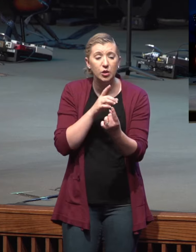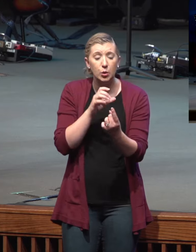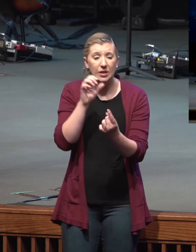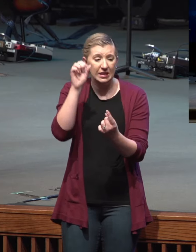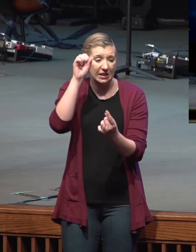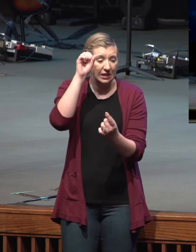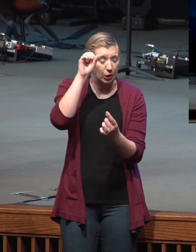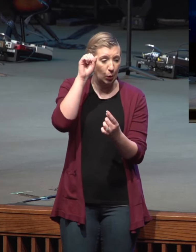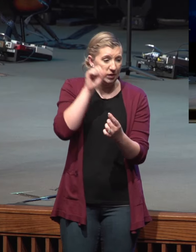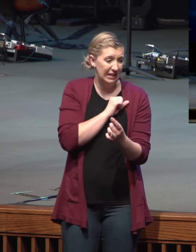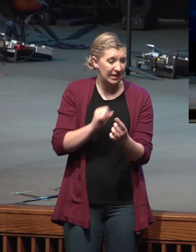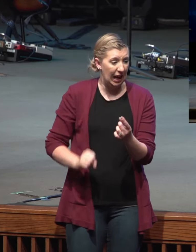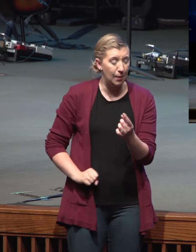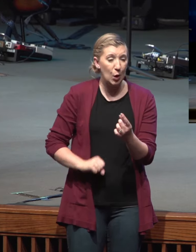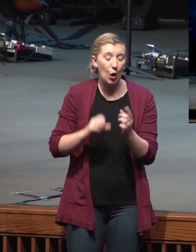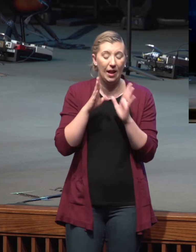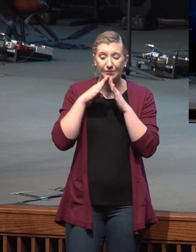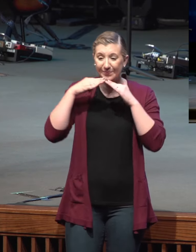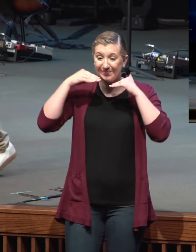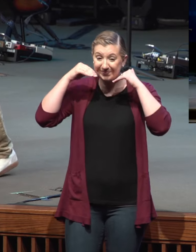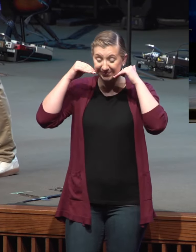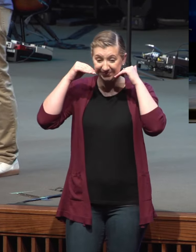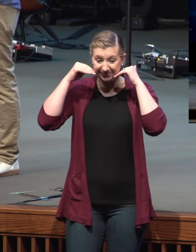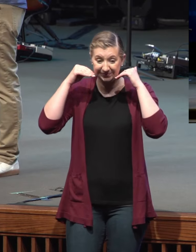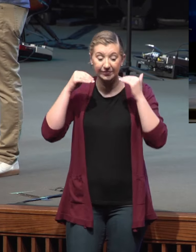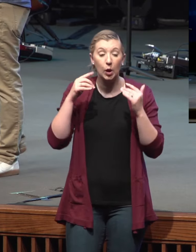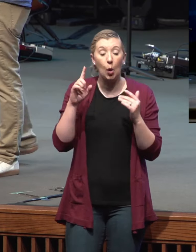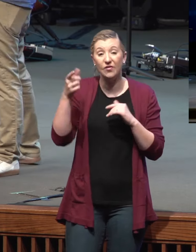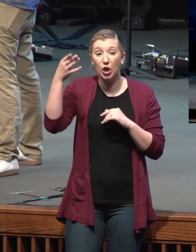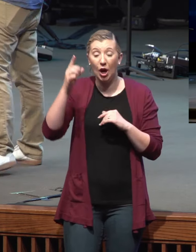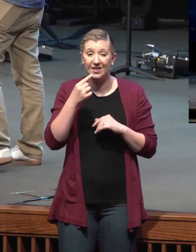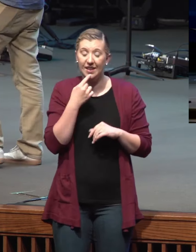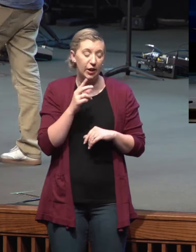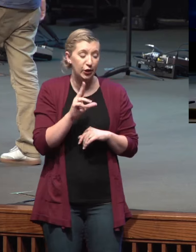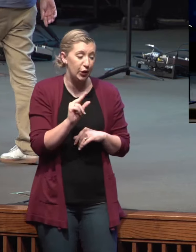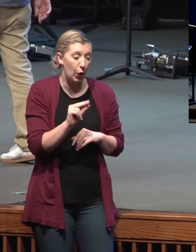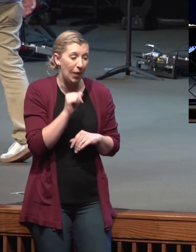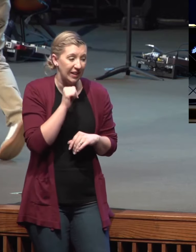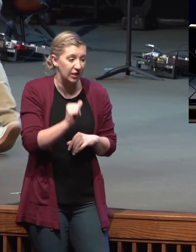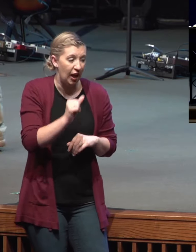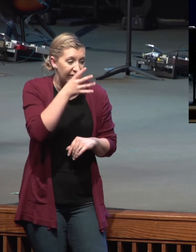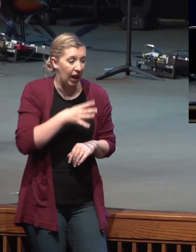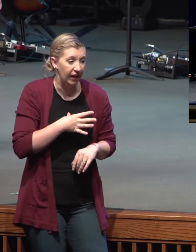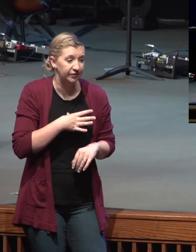smile coming across Samuel's face, only for God to say, no, that's not the guy.